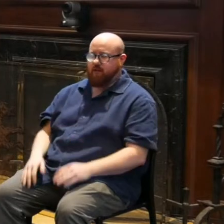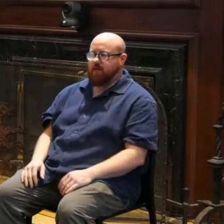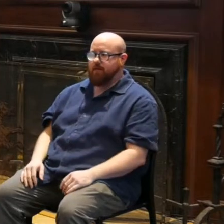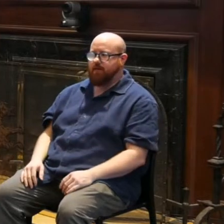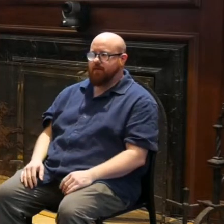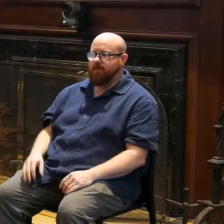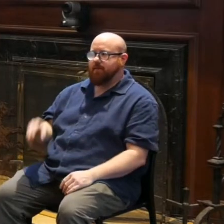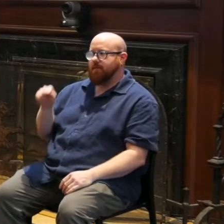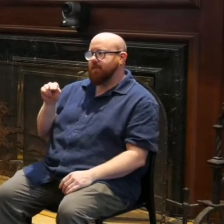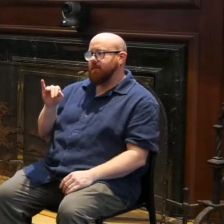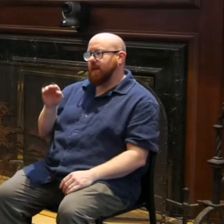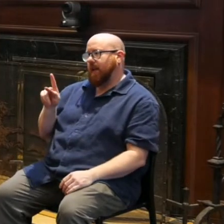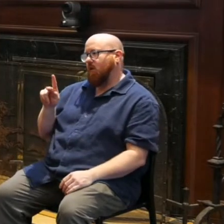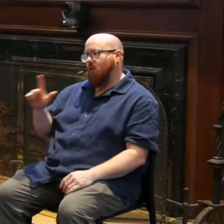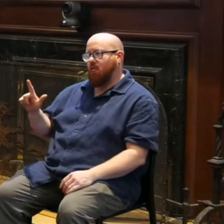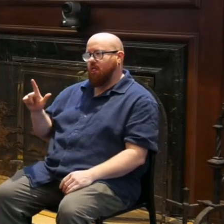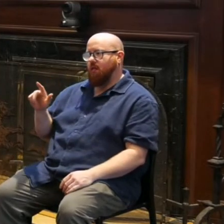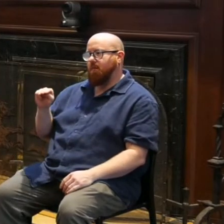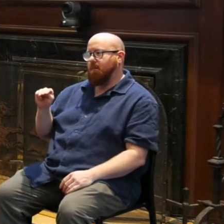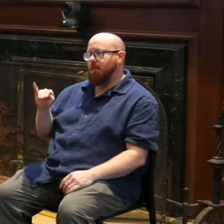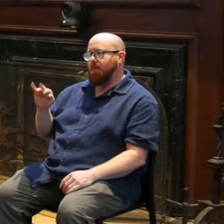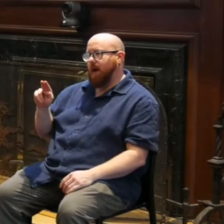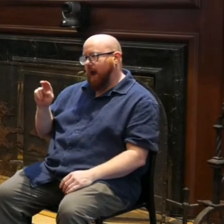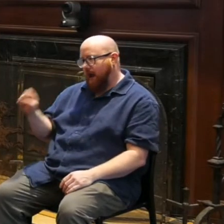Nickel Mines.